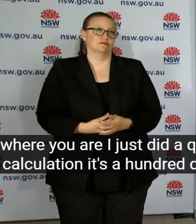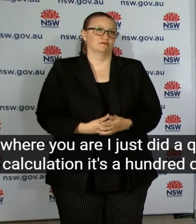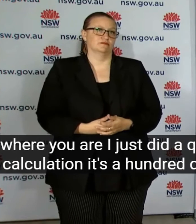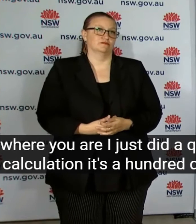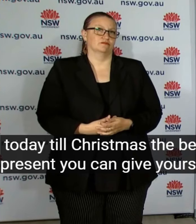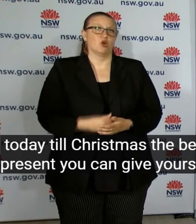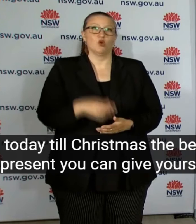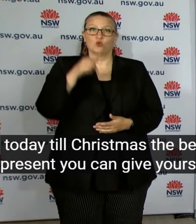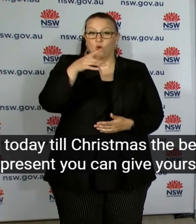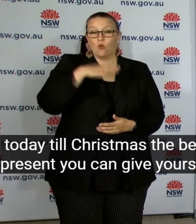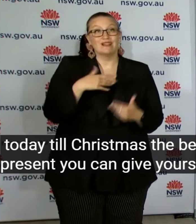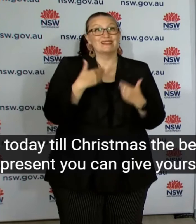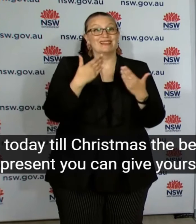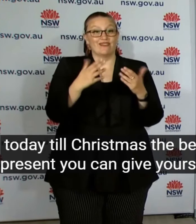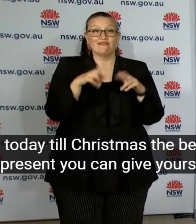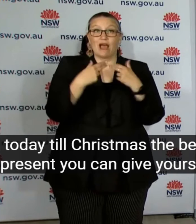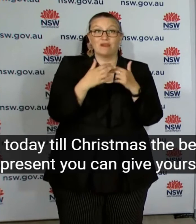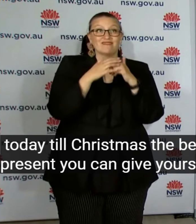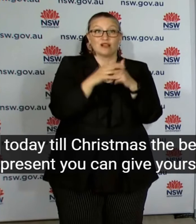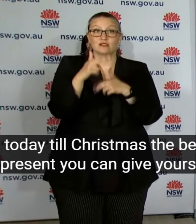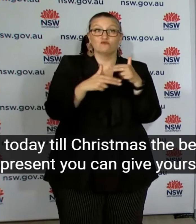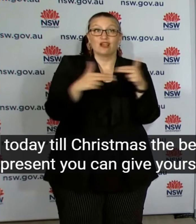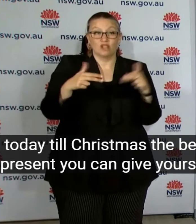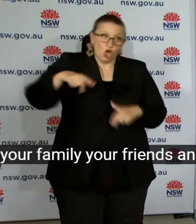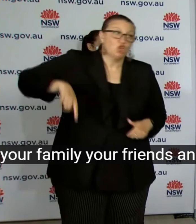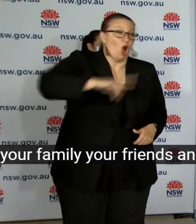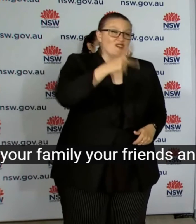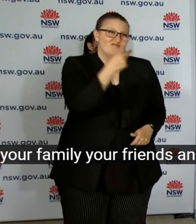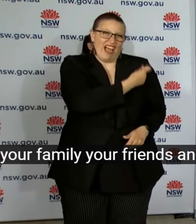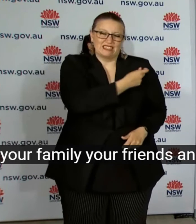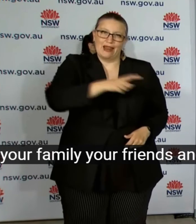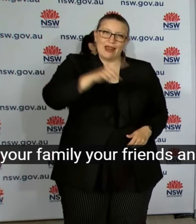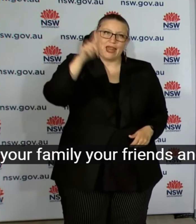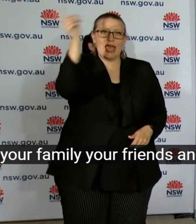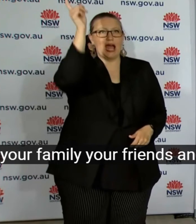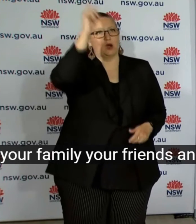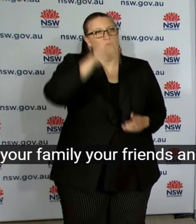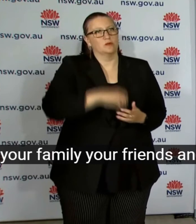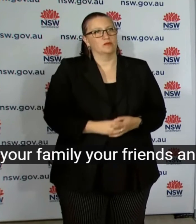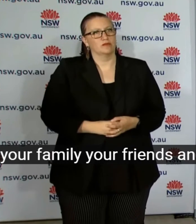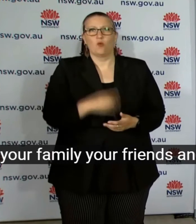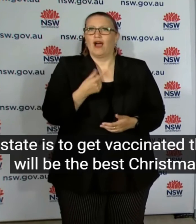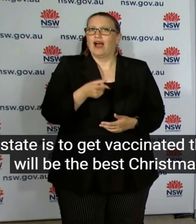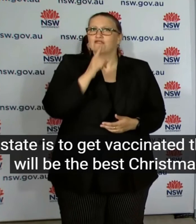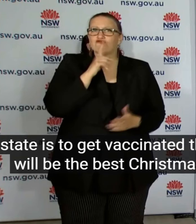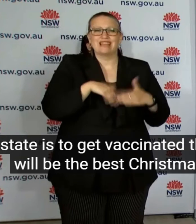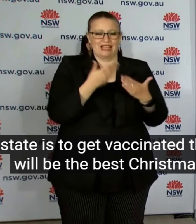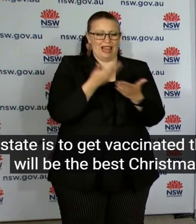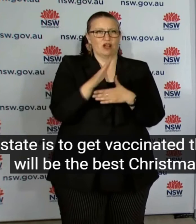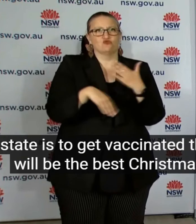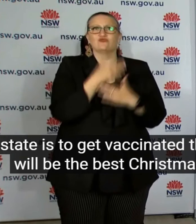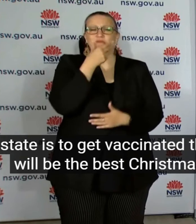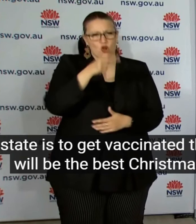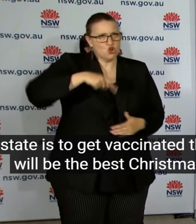your family, your friends and the state is to get vaccinated. That will be the best Christmas present. So 100 days from Christmas, go and do it. What